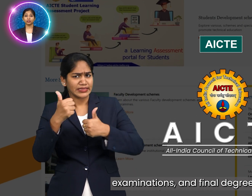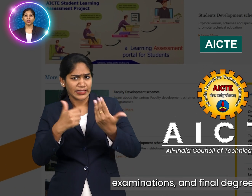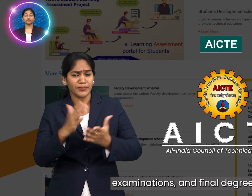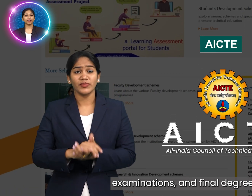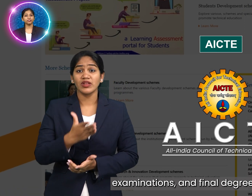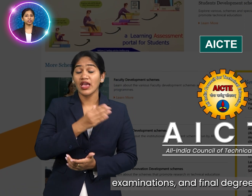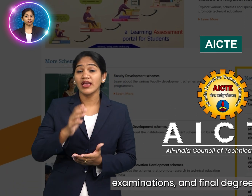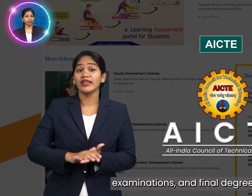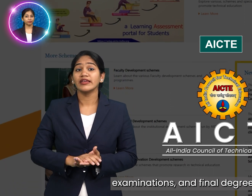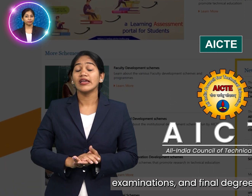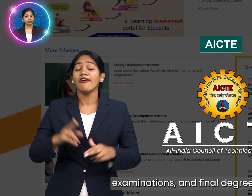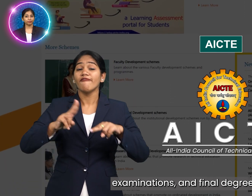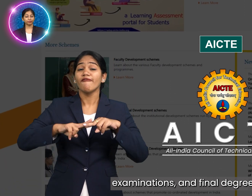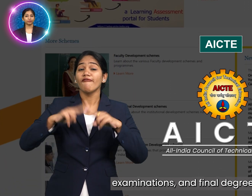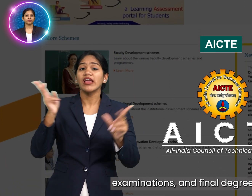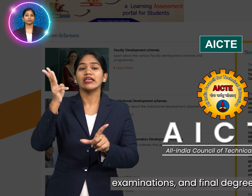examinations and final degree